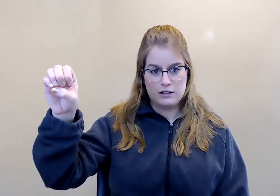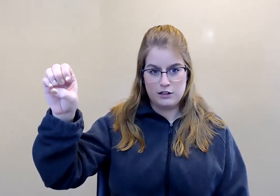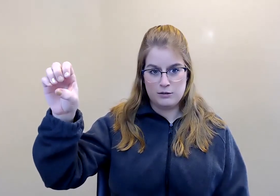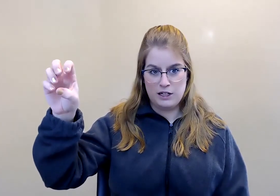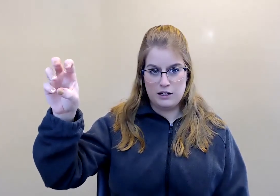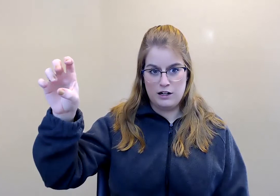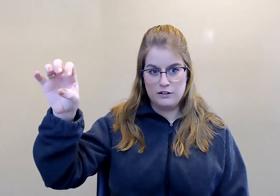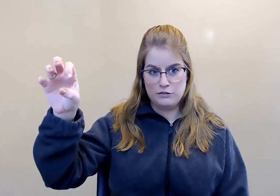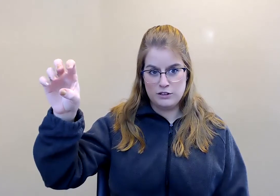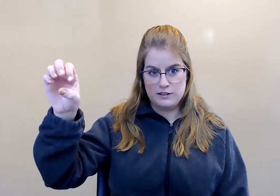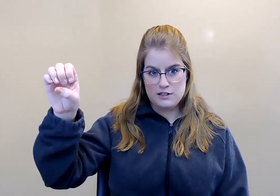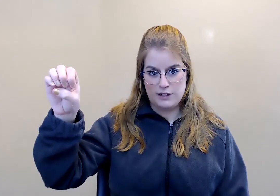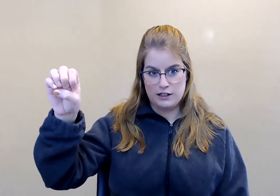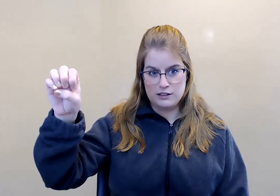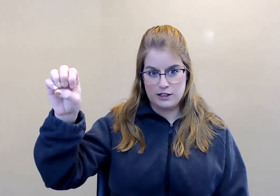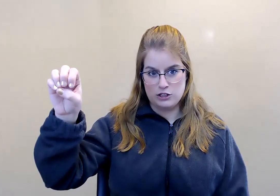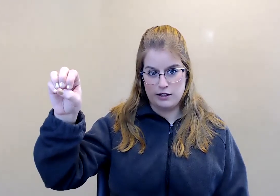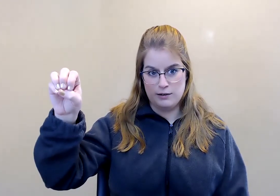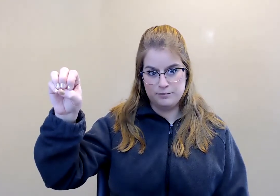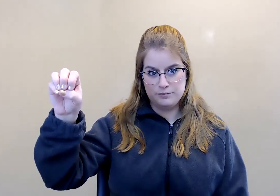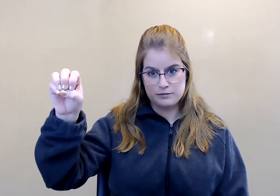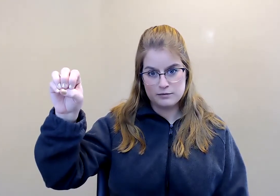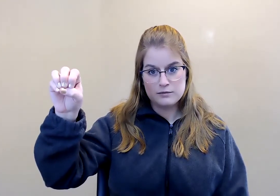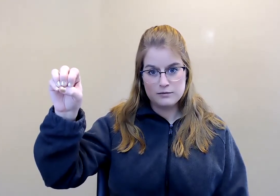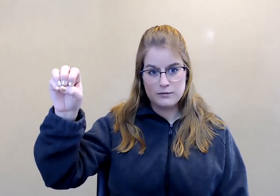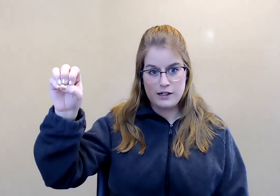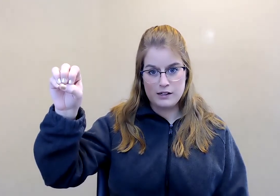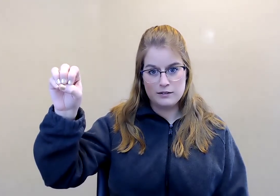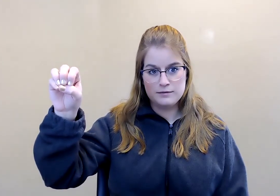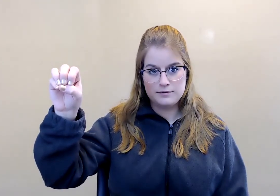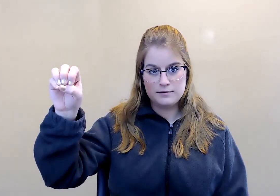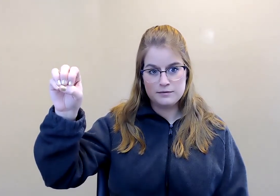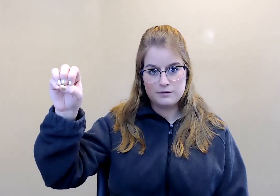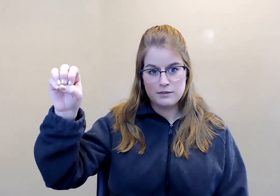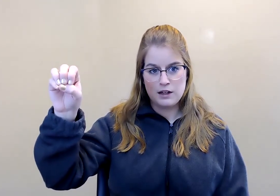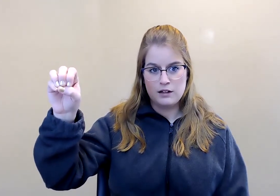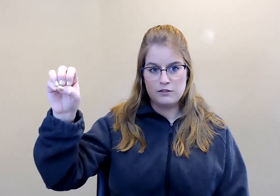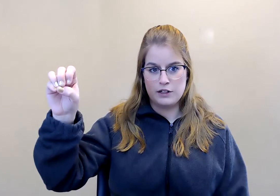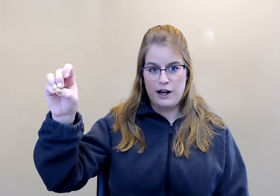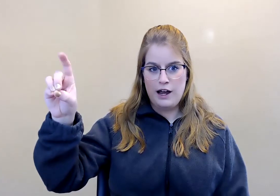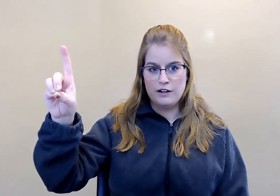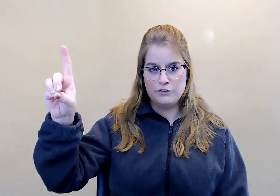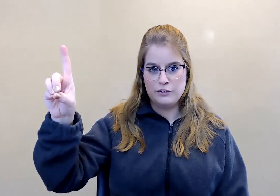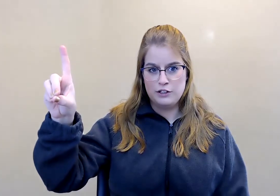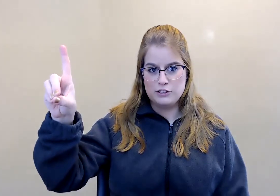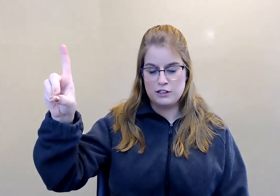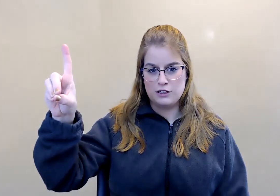you're going to make all four of these fingers touch your thumb. E. For F, you're just going to,